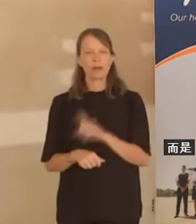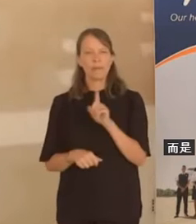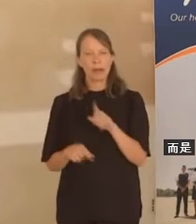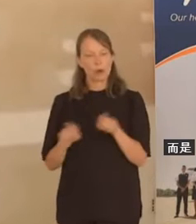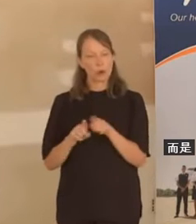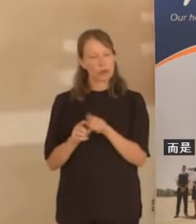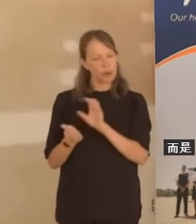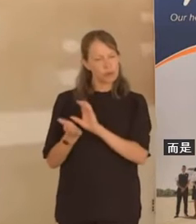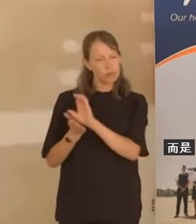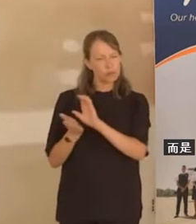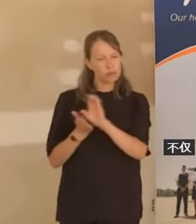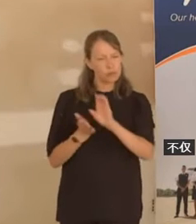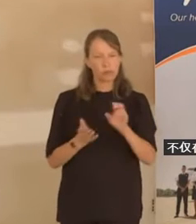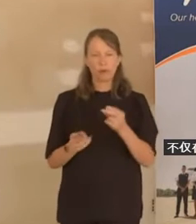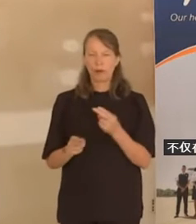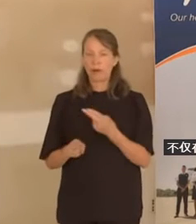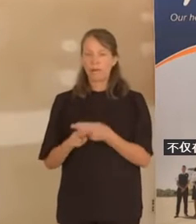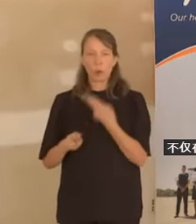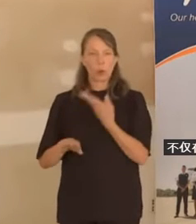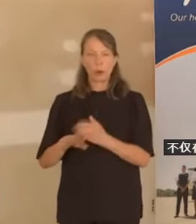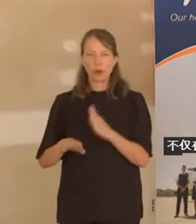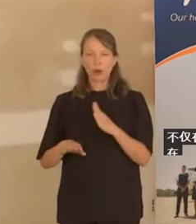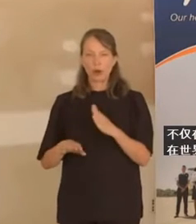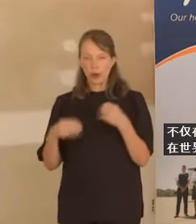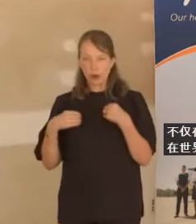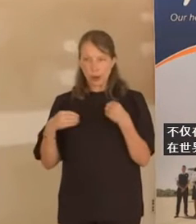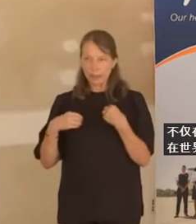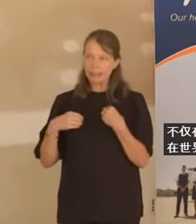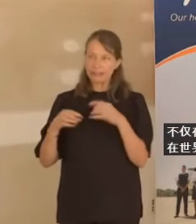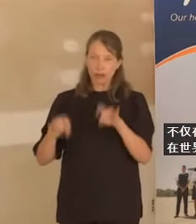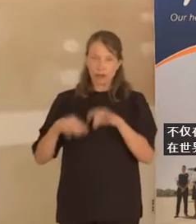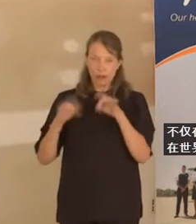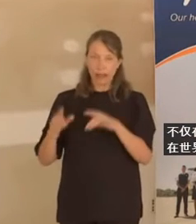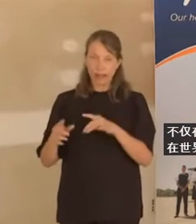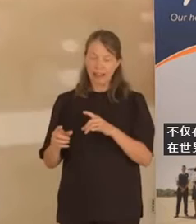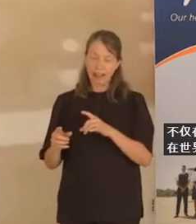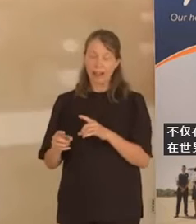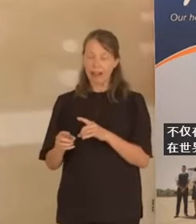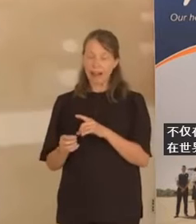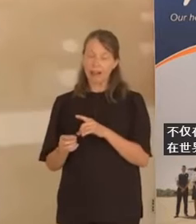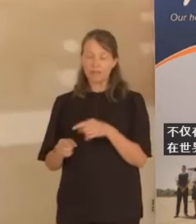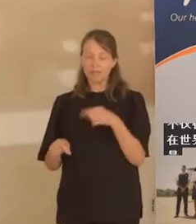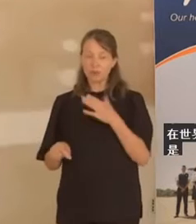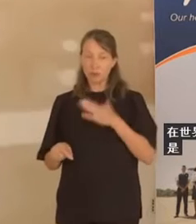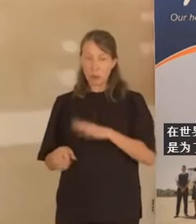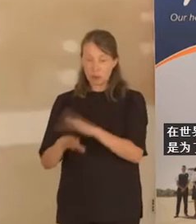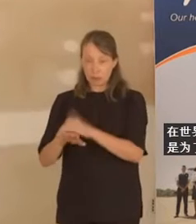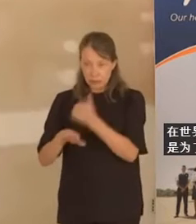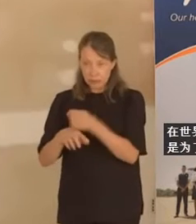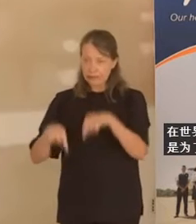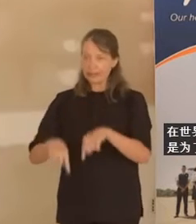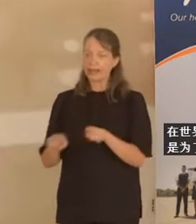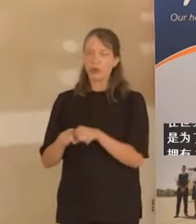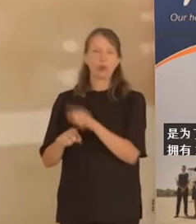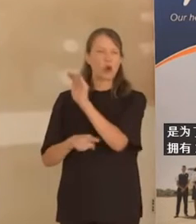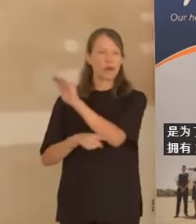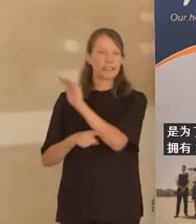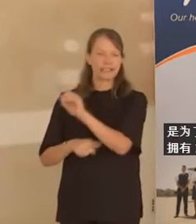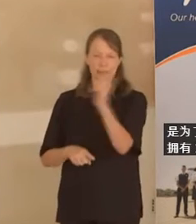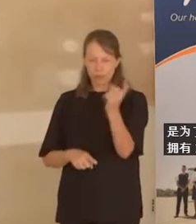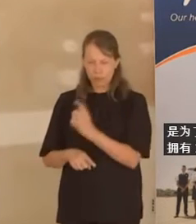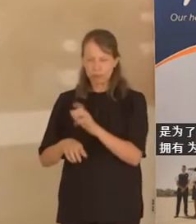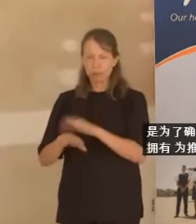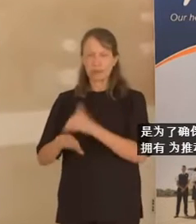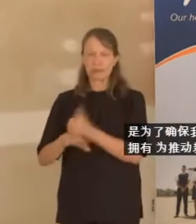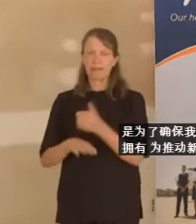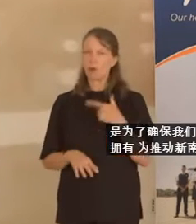also attracting further investment, not just from around the country, but around the world. And this was always about ensuring that we had the incentives